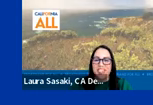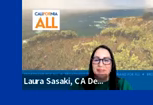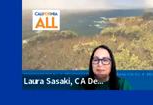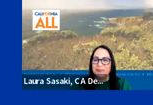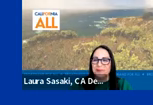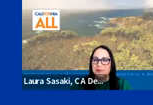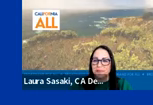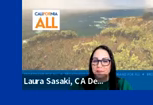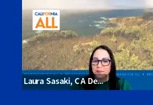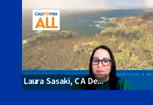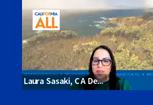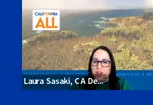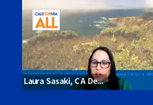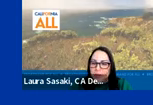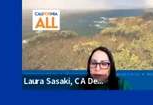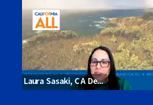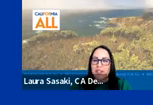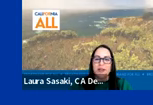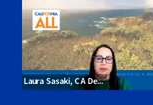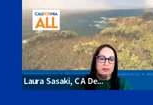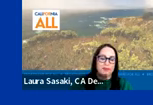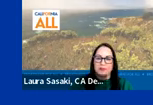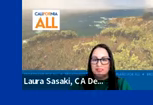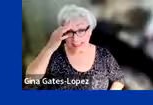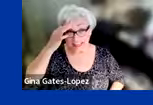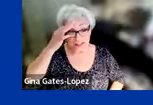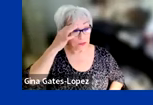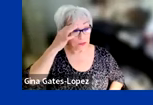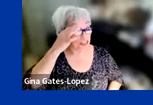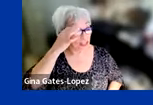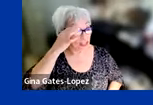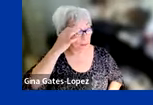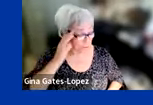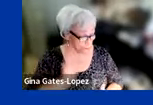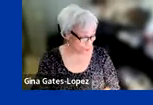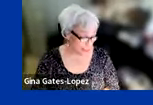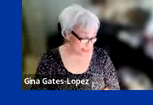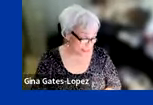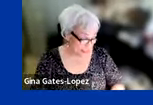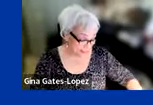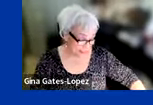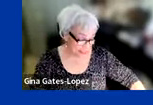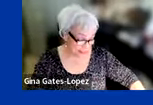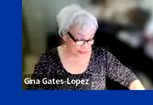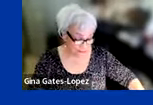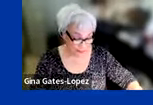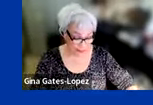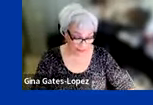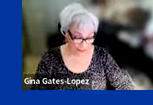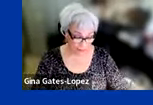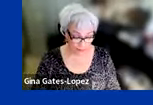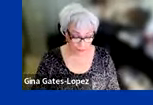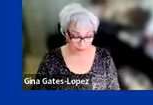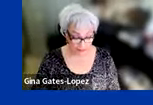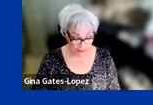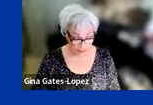Hi, Gina. Are you able? There you go. Thank you so much. Okay, I didn't see this in any of the